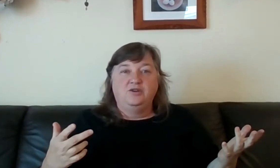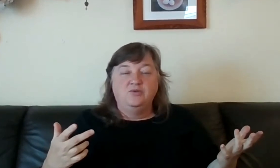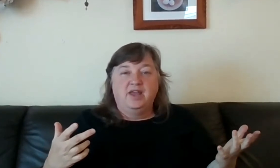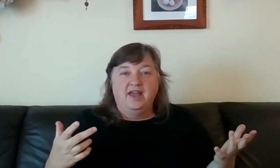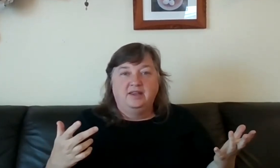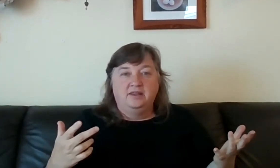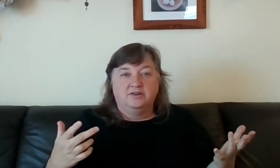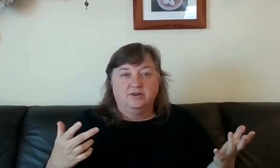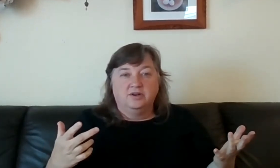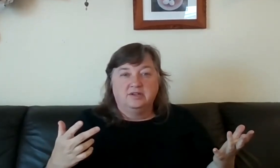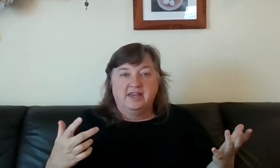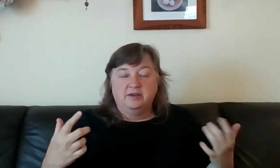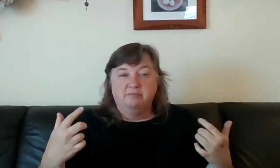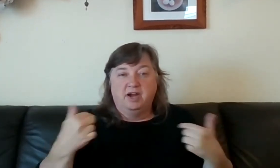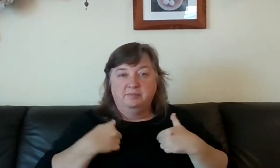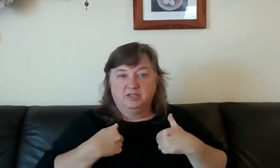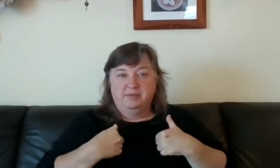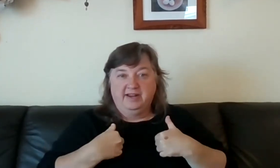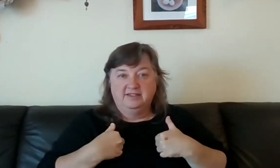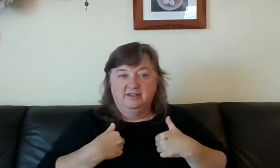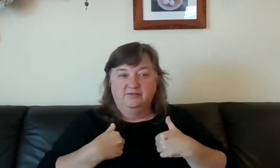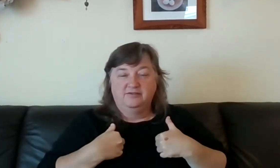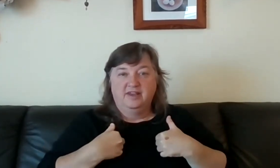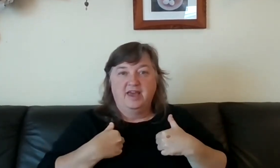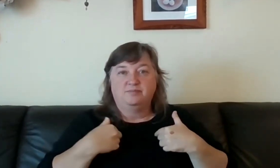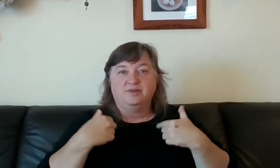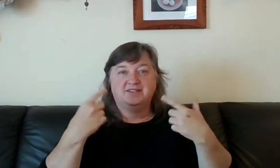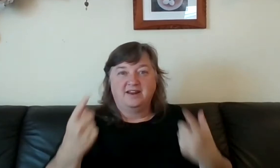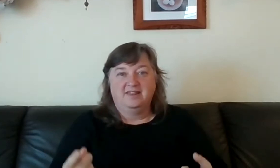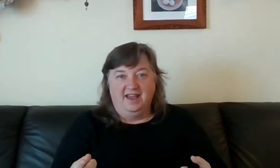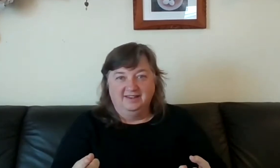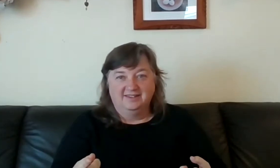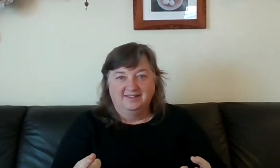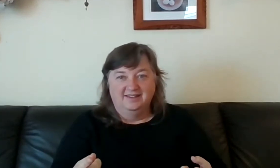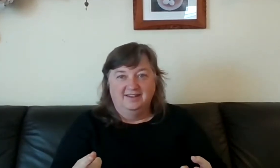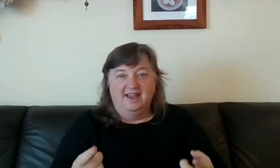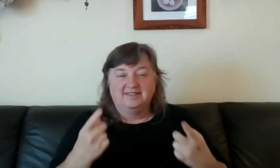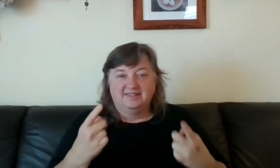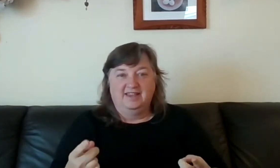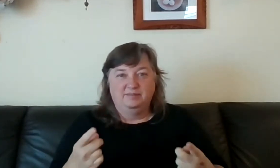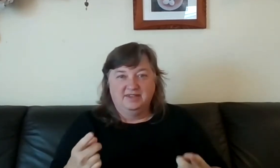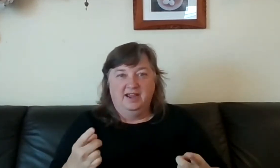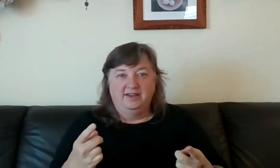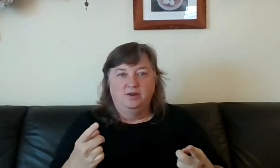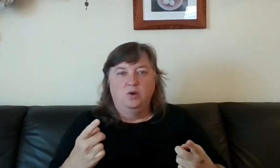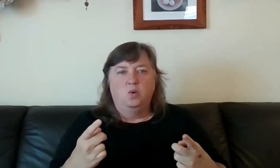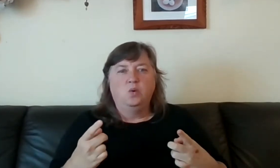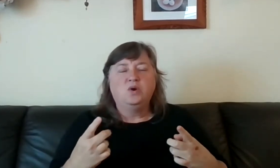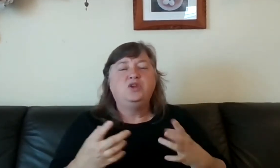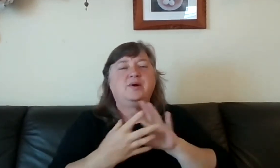you can either take my perspective and present that as the same sign, or you end